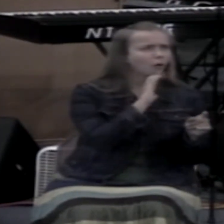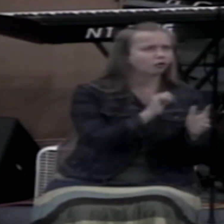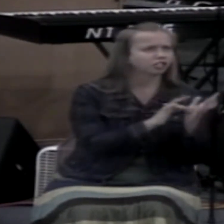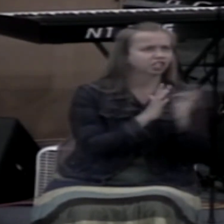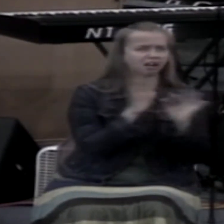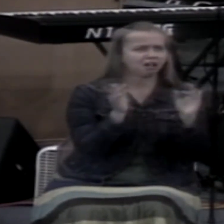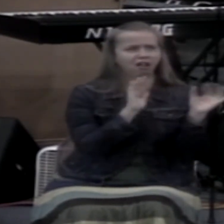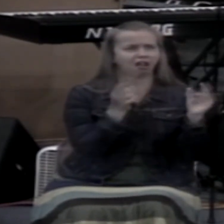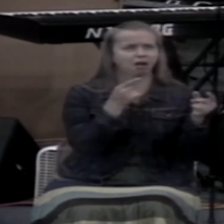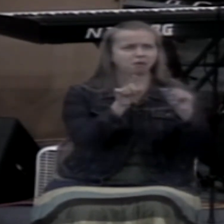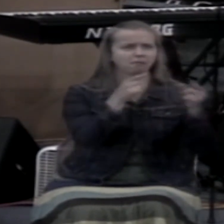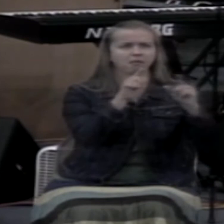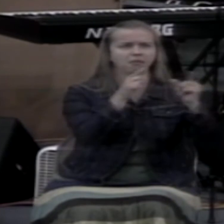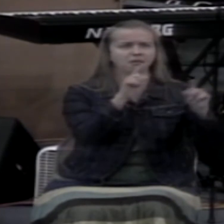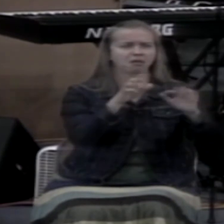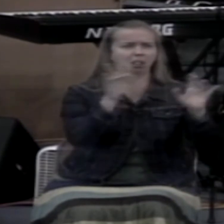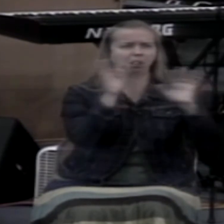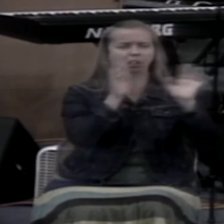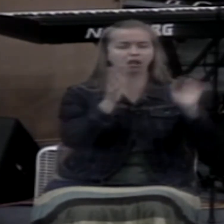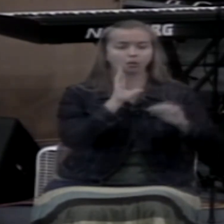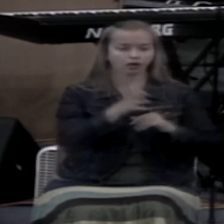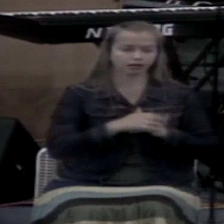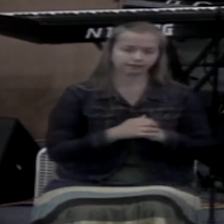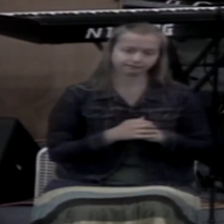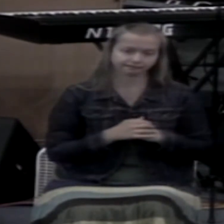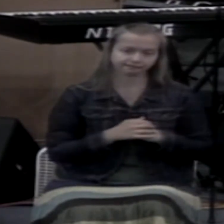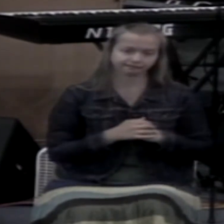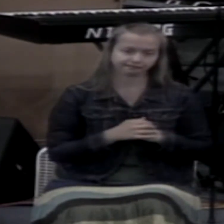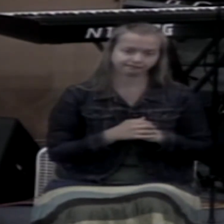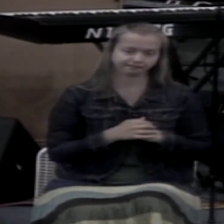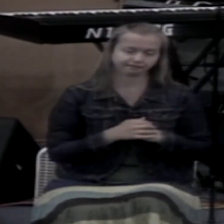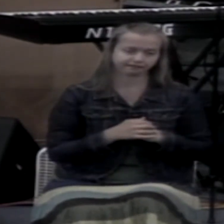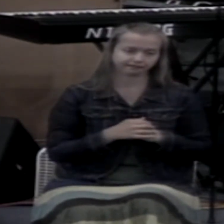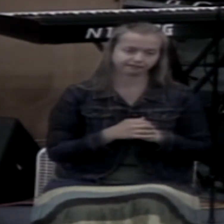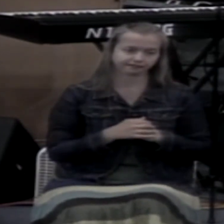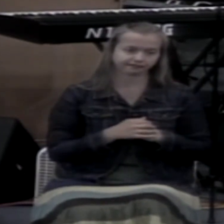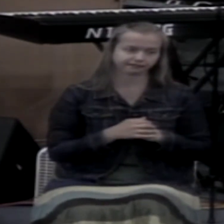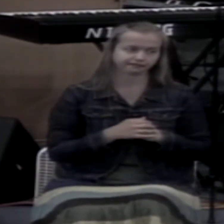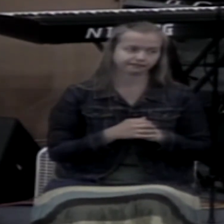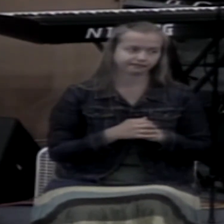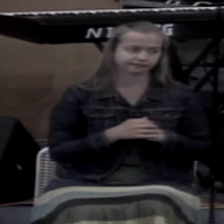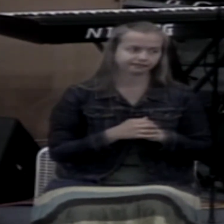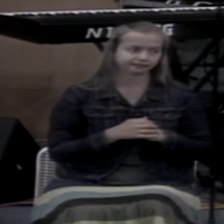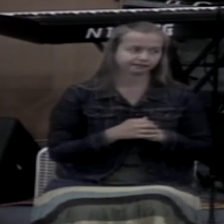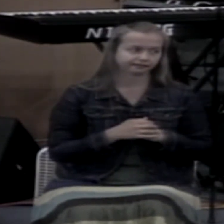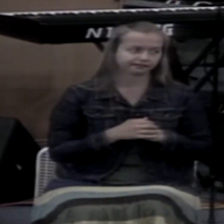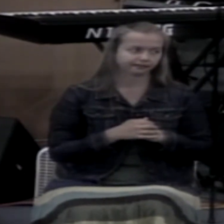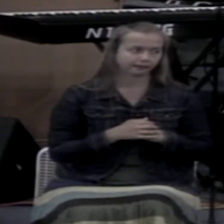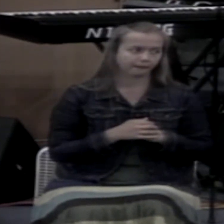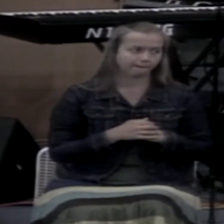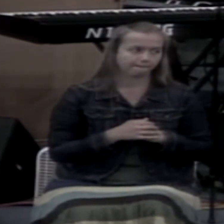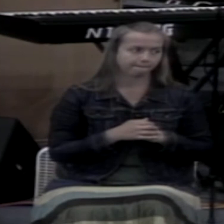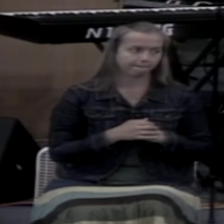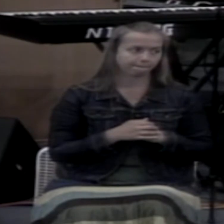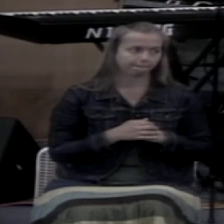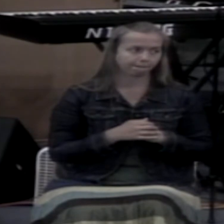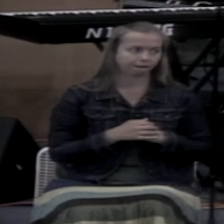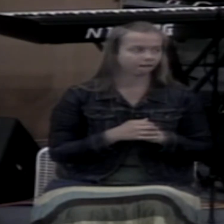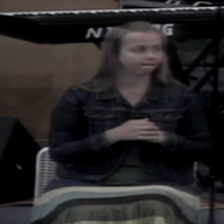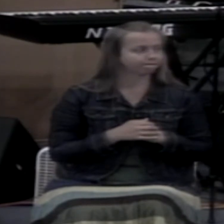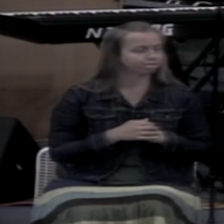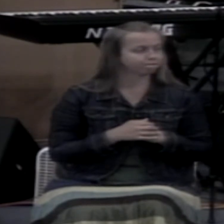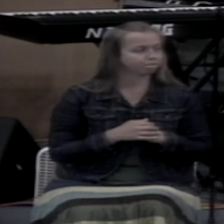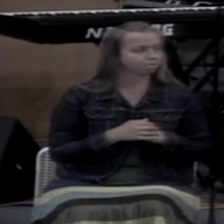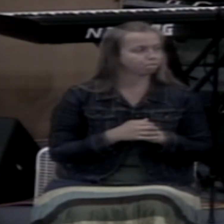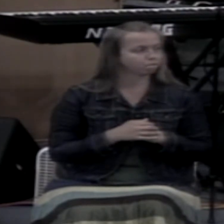Now, we know that this same government goes into the home. Children accuse their parents of being